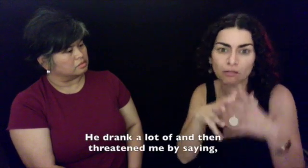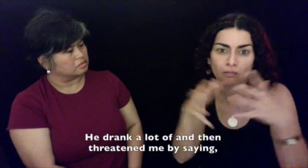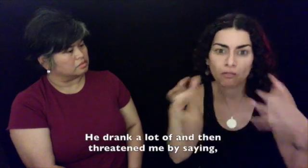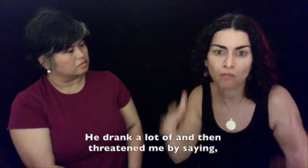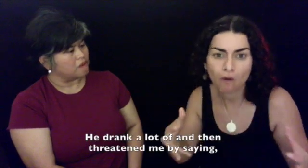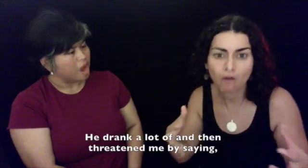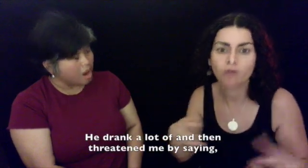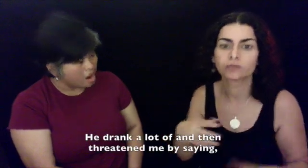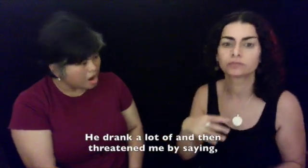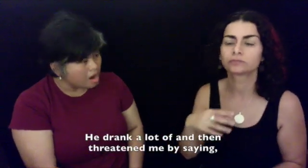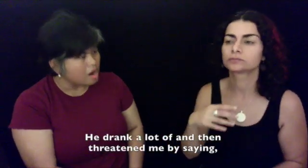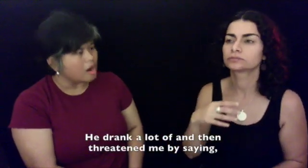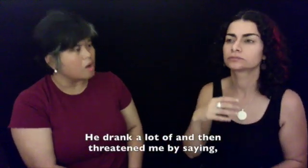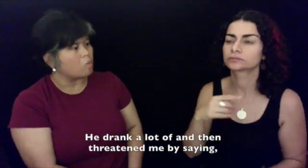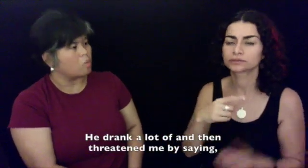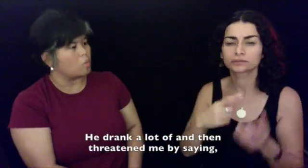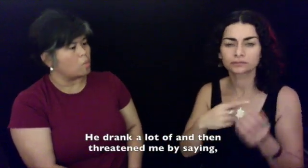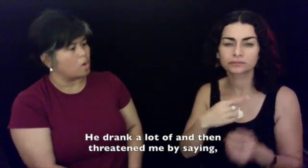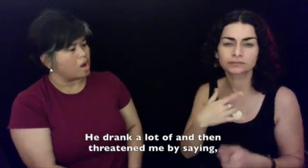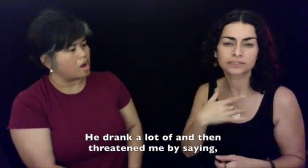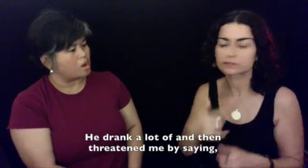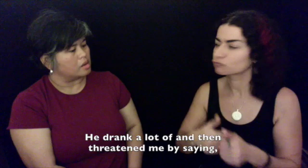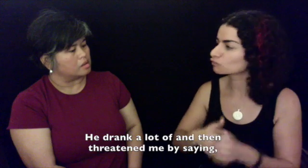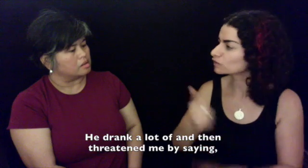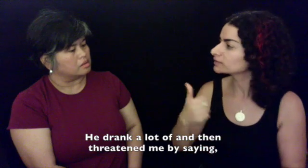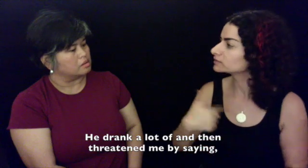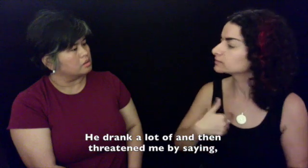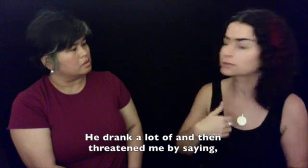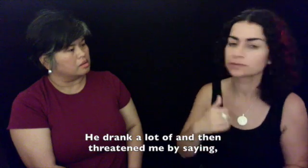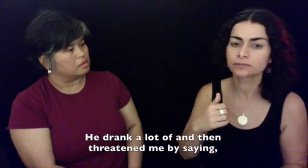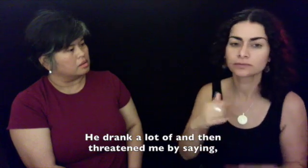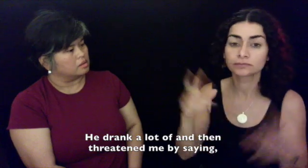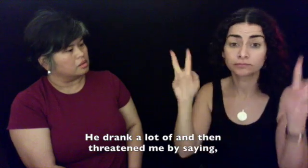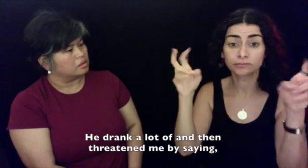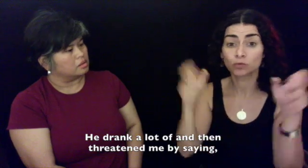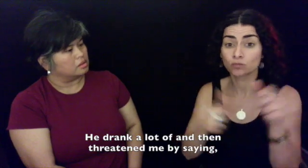He drank a lot and then threatened me by saying,